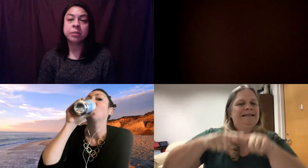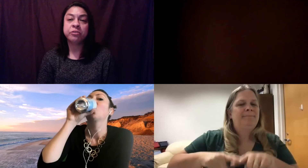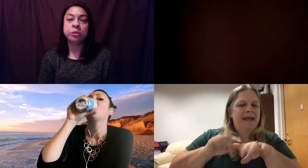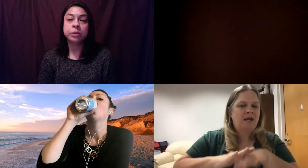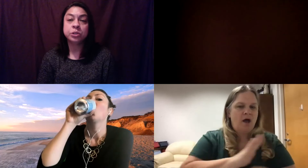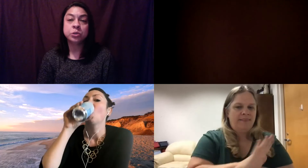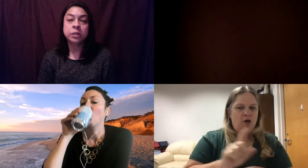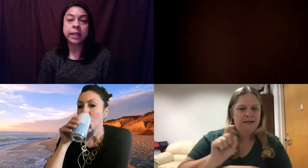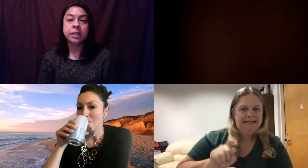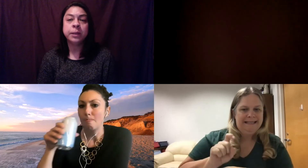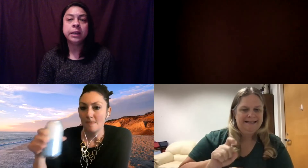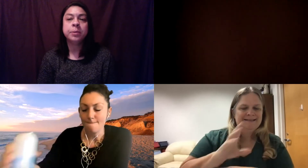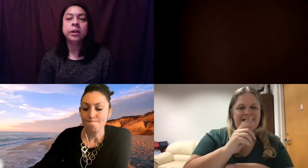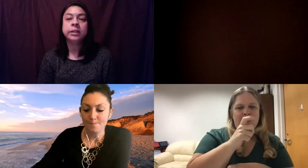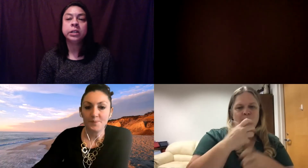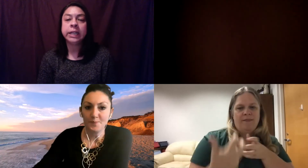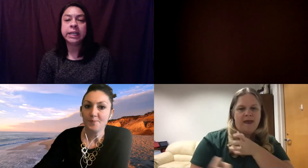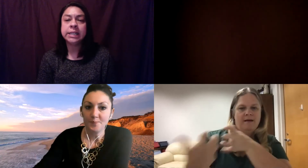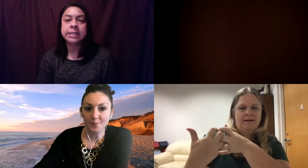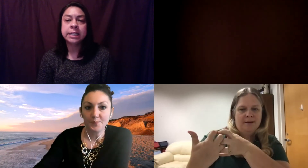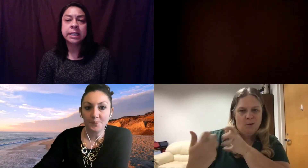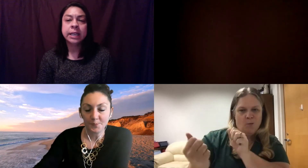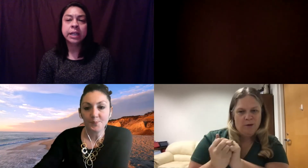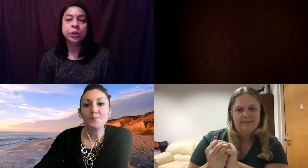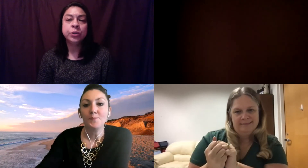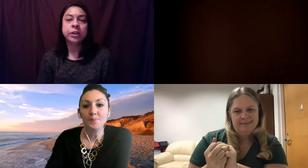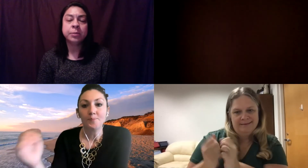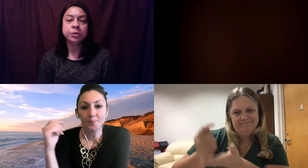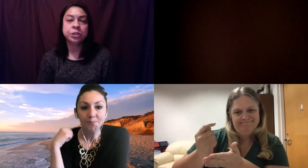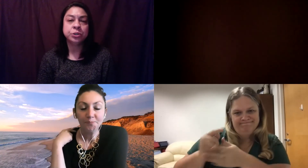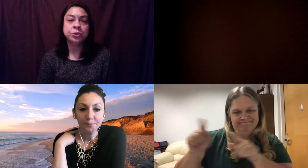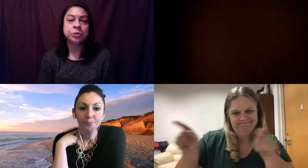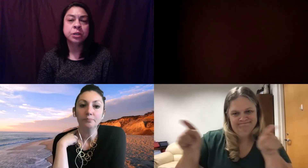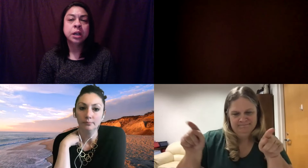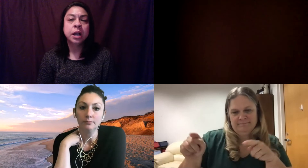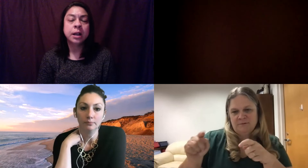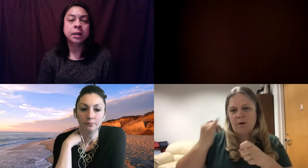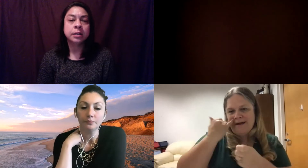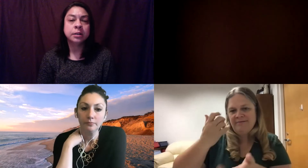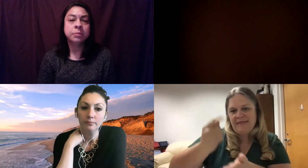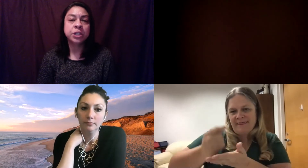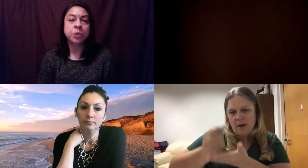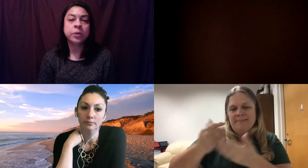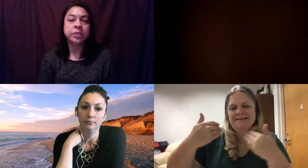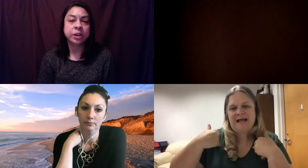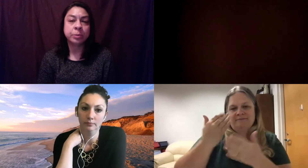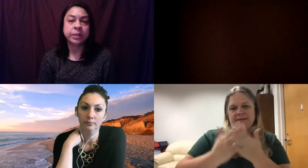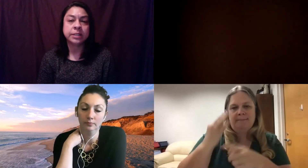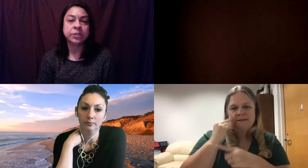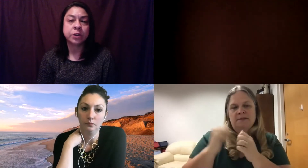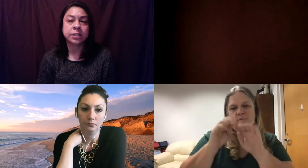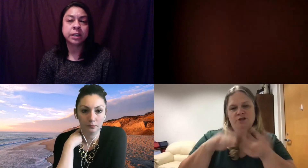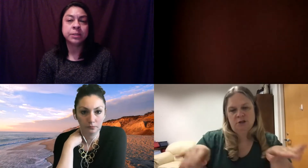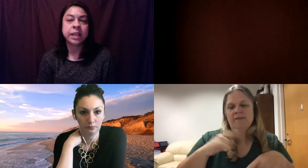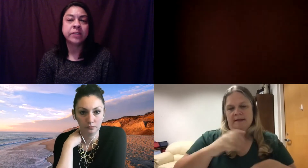are some for middle school, and depending upon their needs and who they're able to mesh well with a therapist.